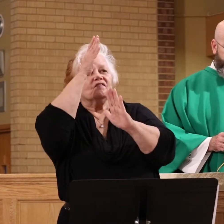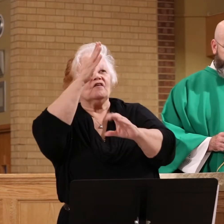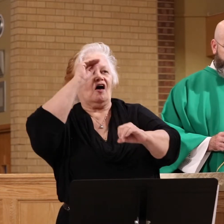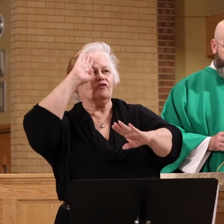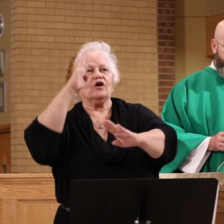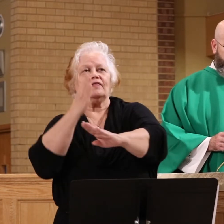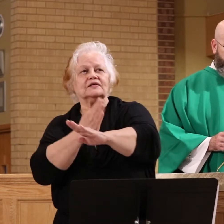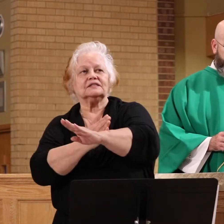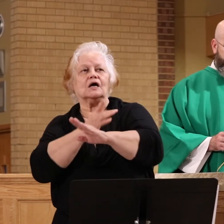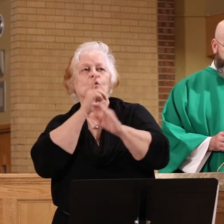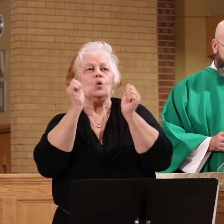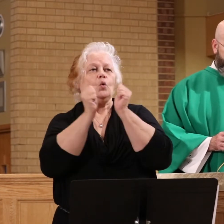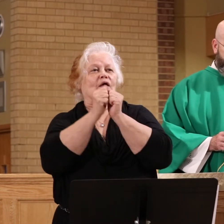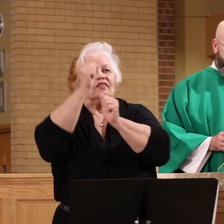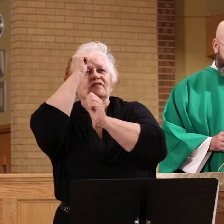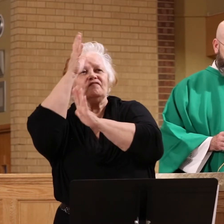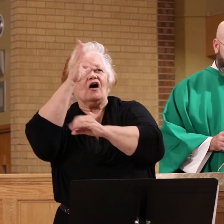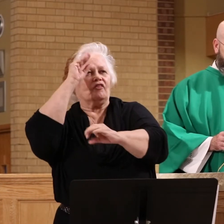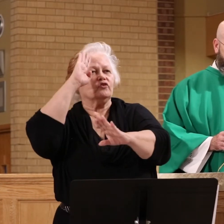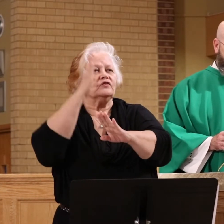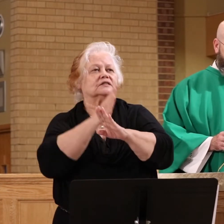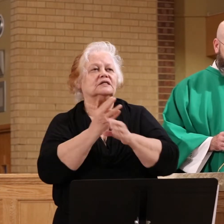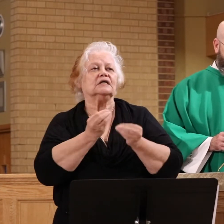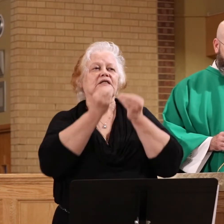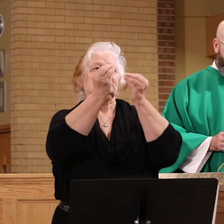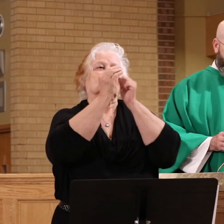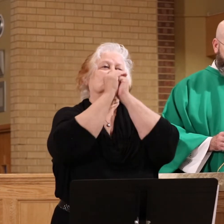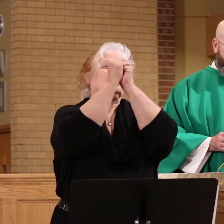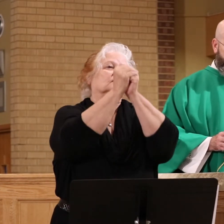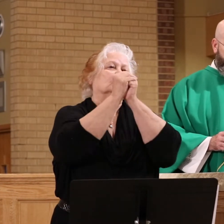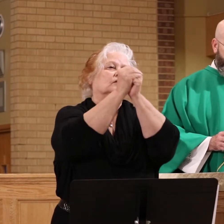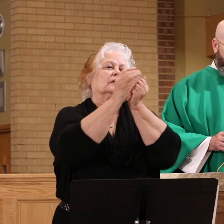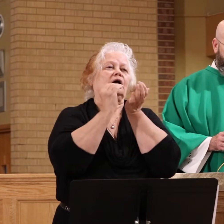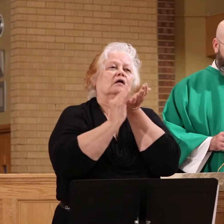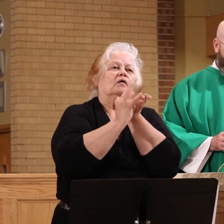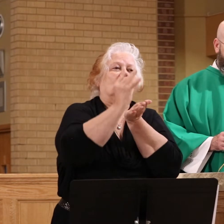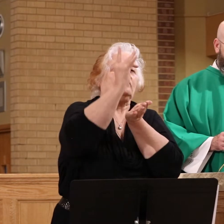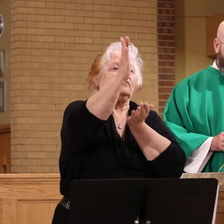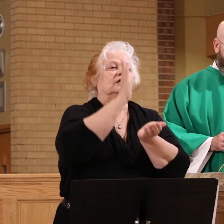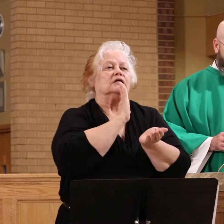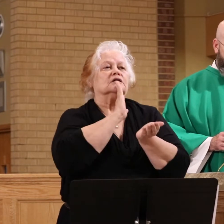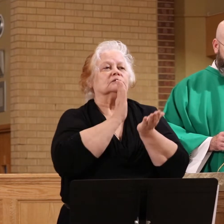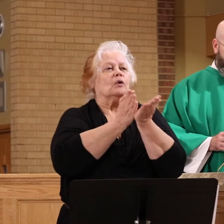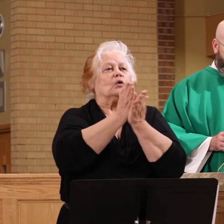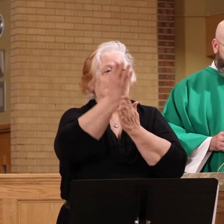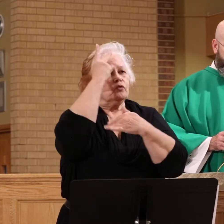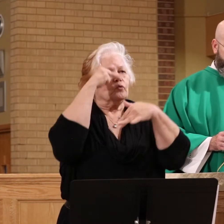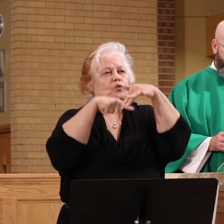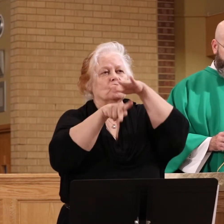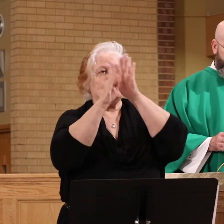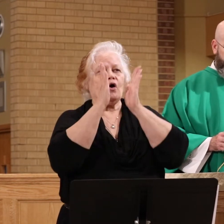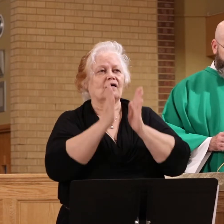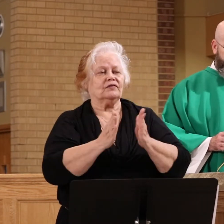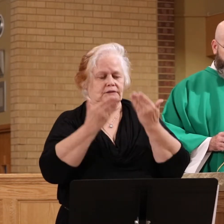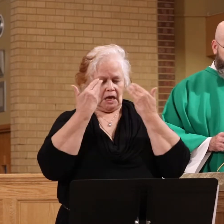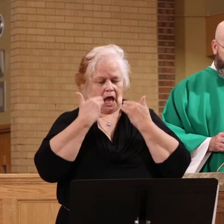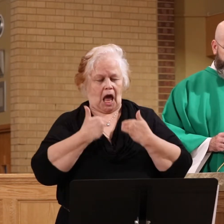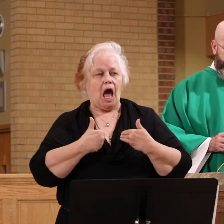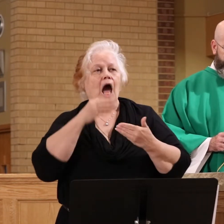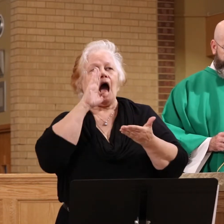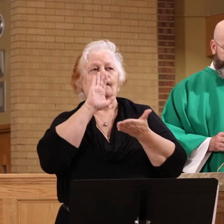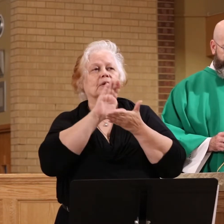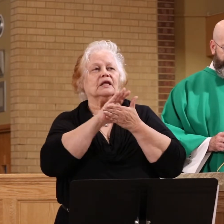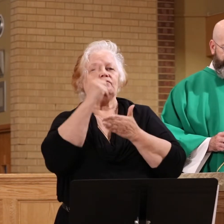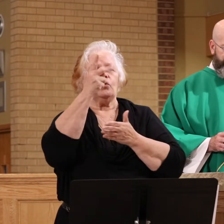Son, who with the Father and the Son is adored and glorified, who has spoken through the prophets. I believe in one